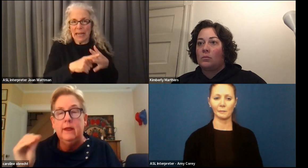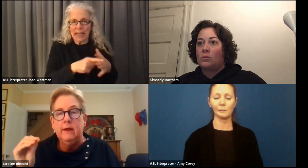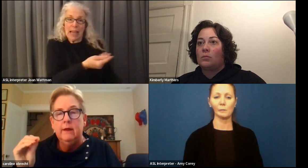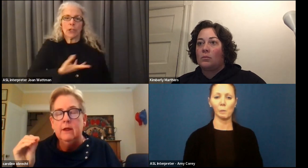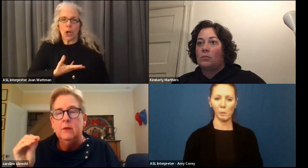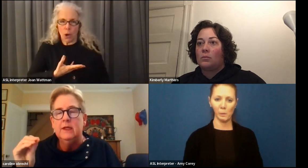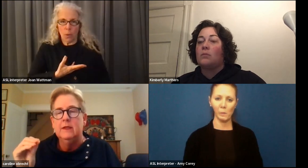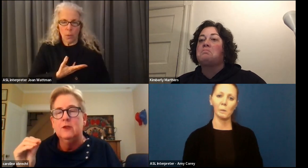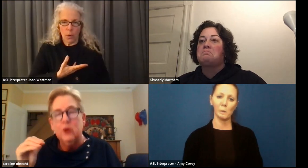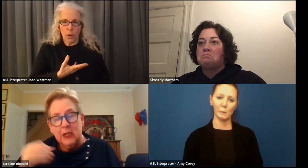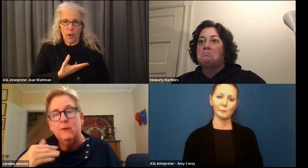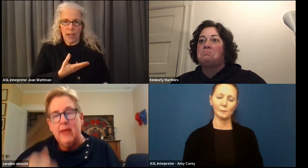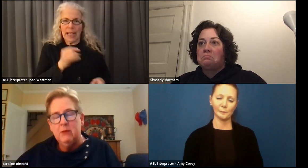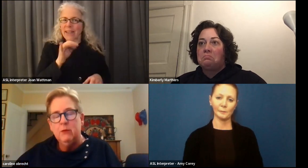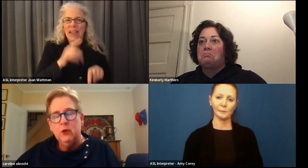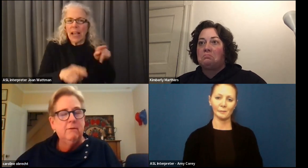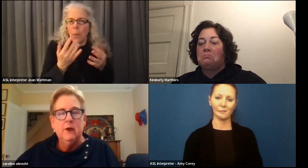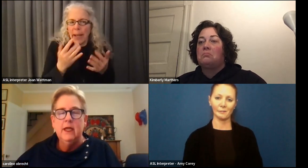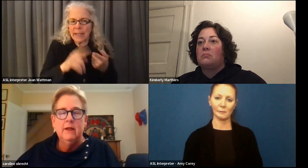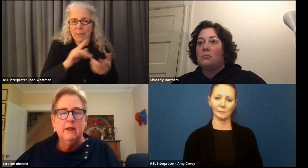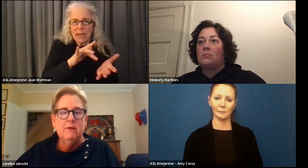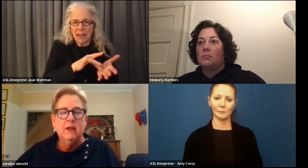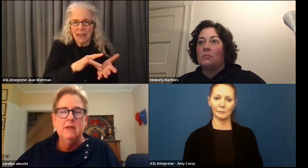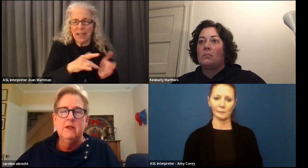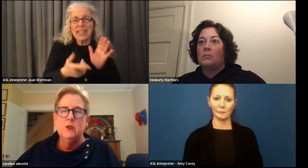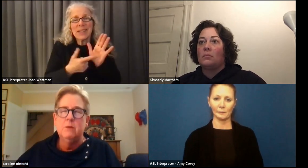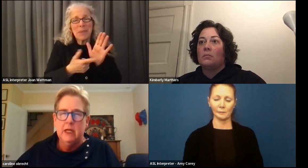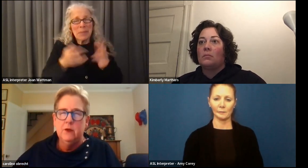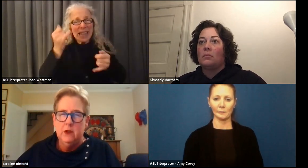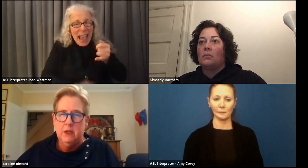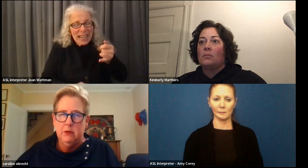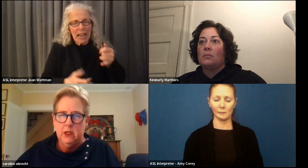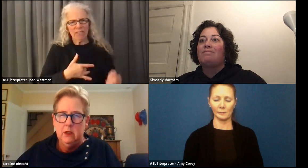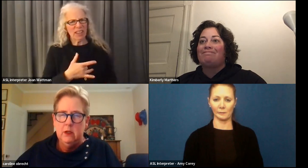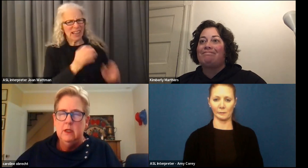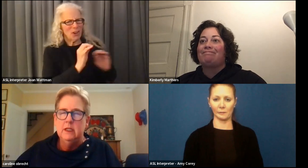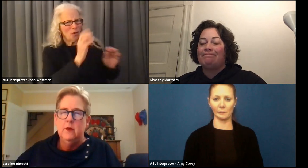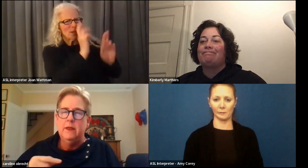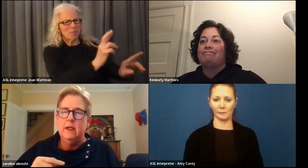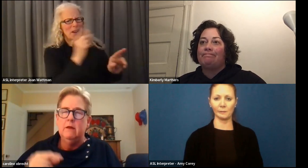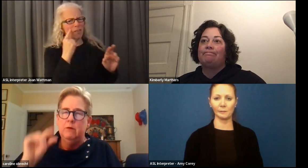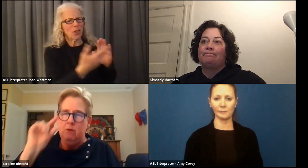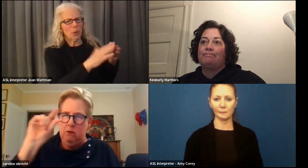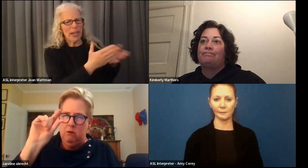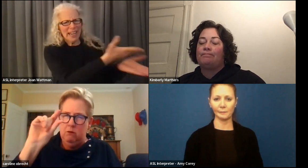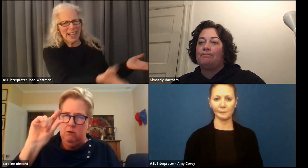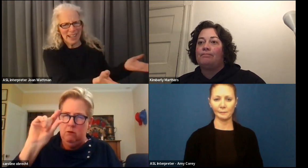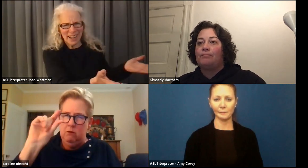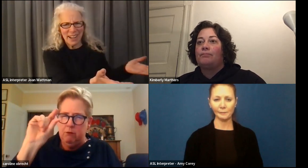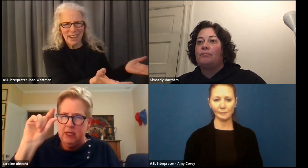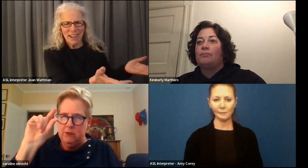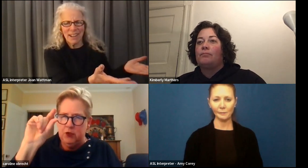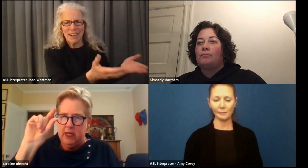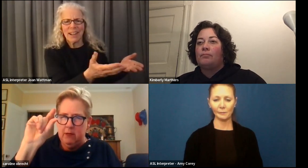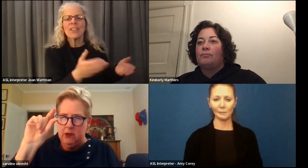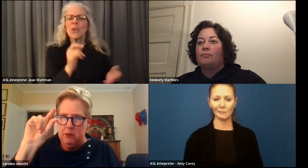what they need. Because historically, we've had people go at the very end and it felt kind of disrespectful to the public. So I think people